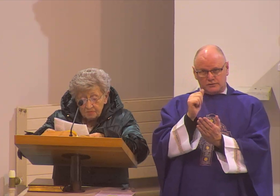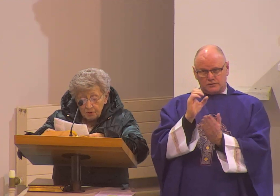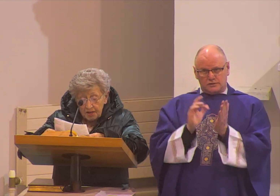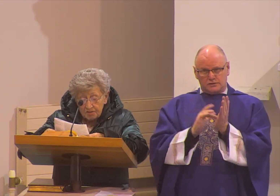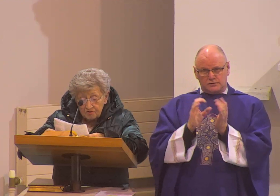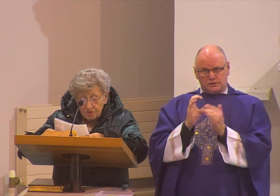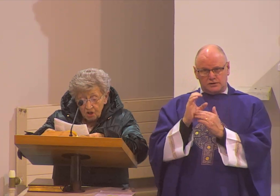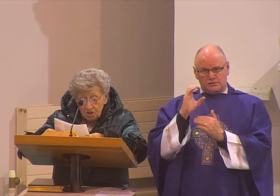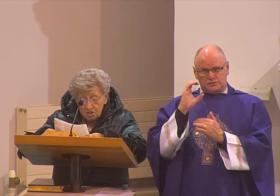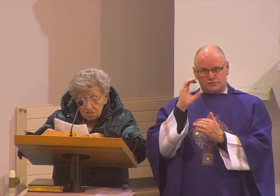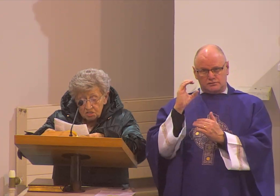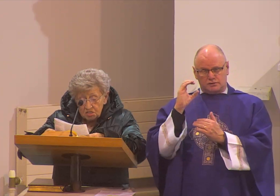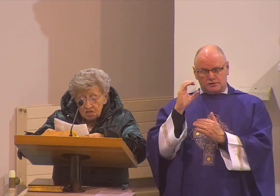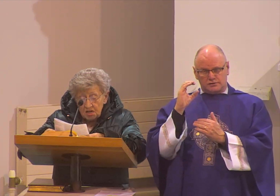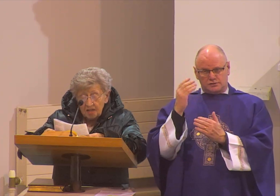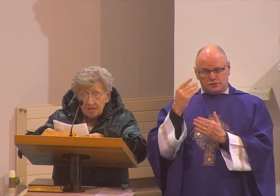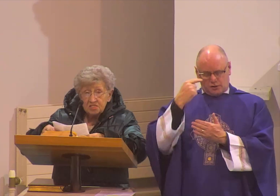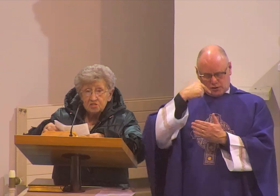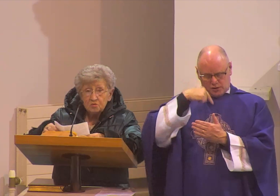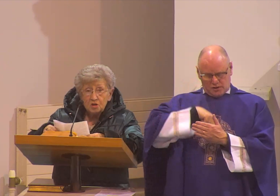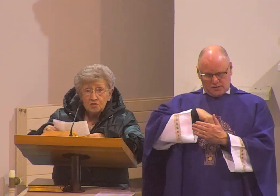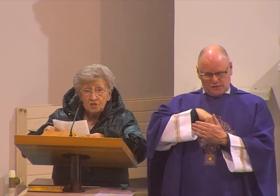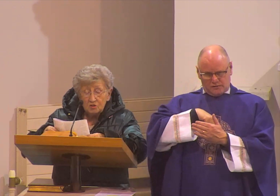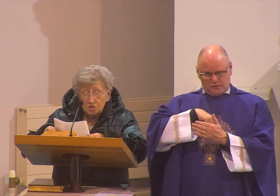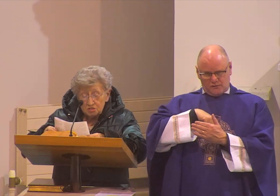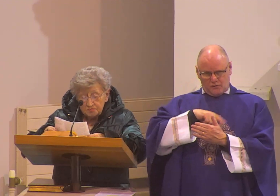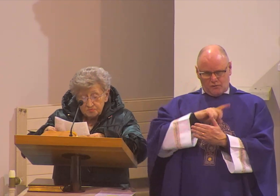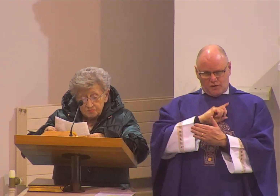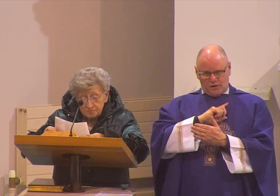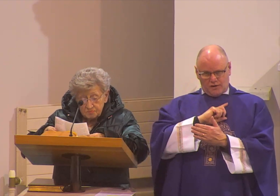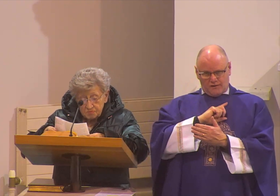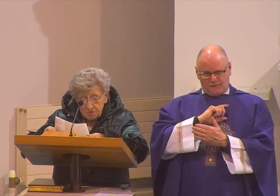and praise of God. And this is the word of the Lord.